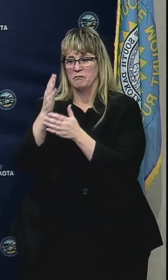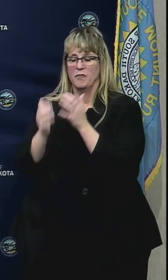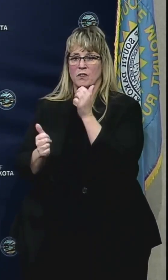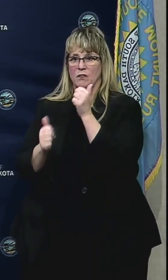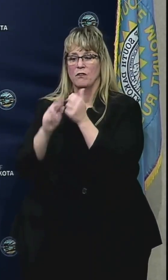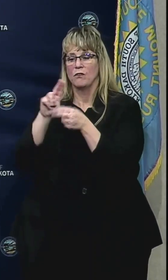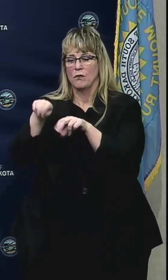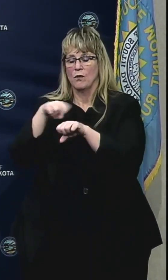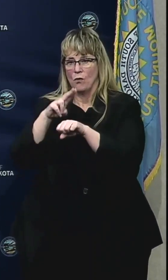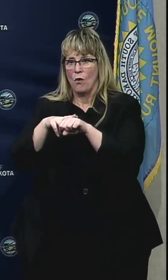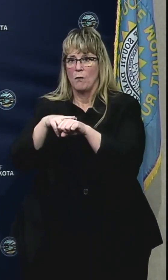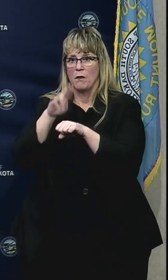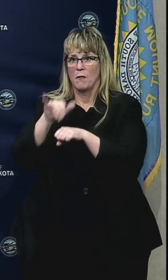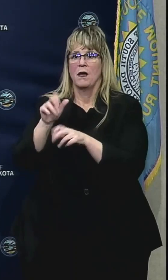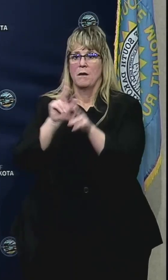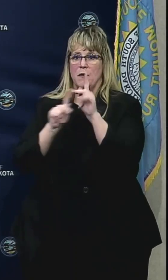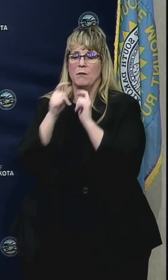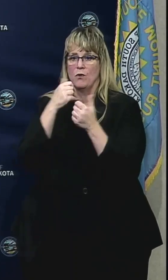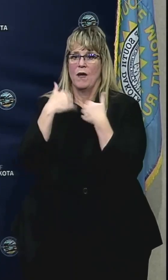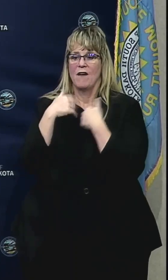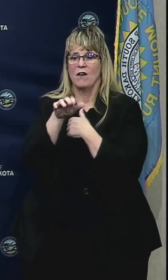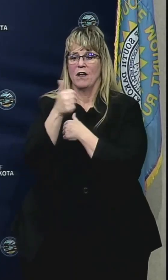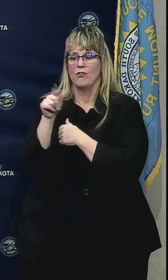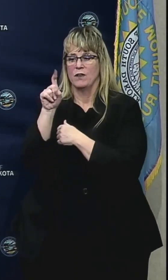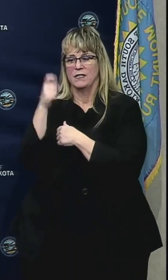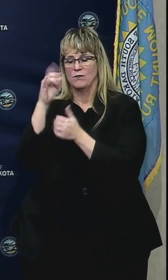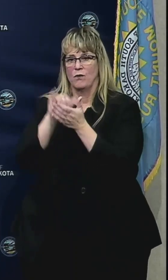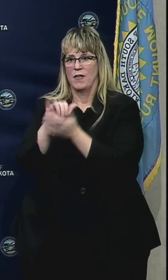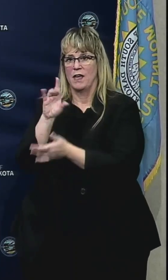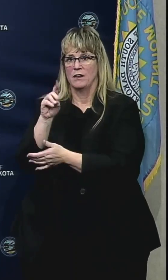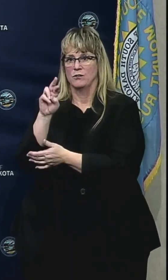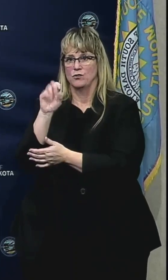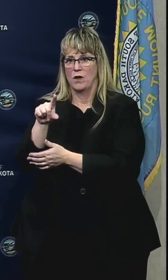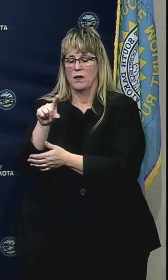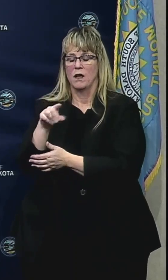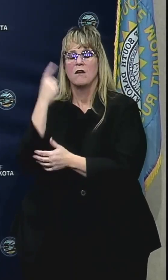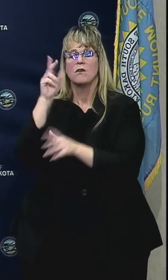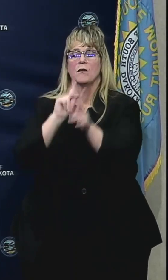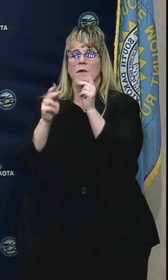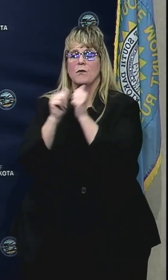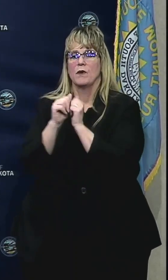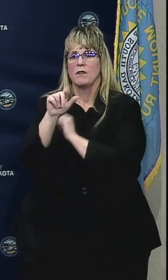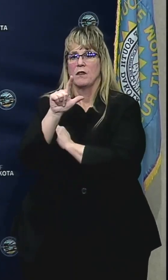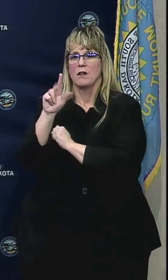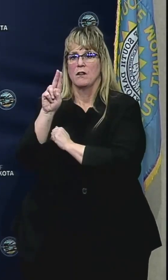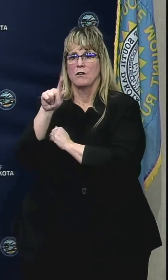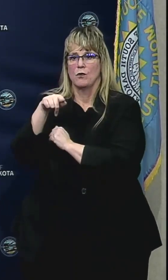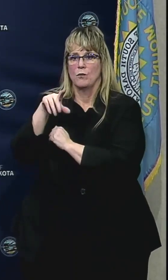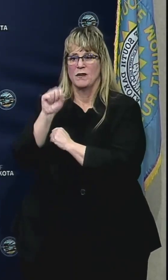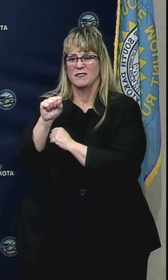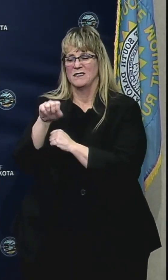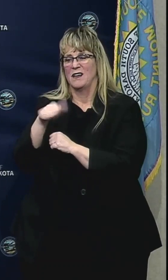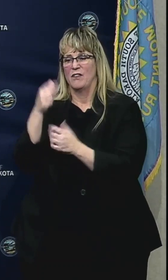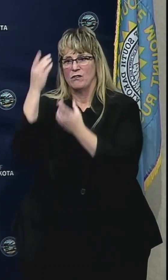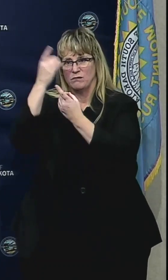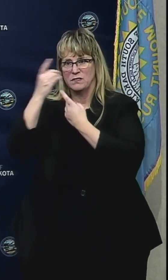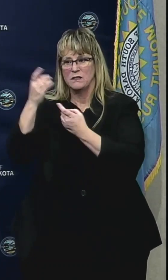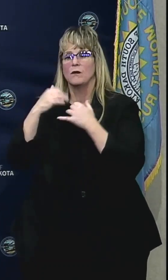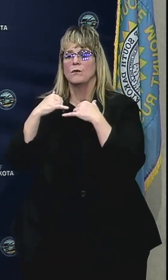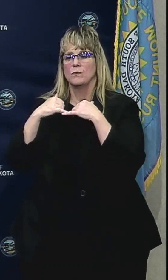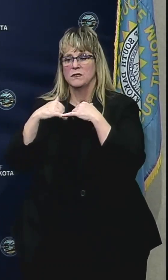be used by people that have other needs for that drug. So folks with lupus and other diseases will still have